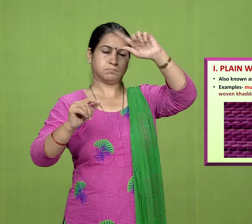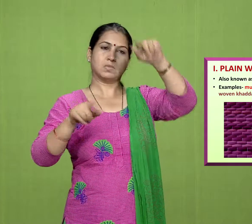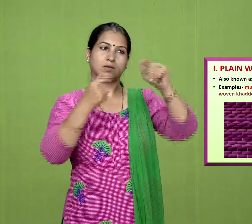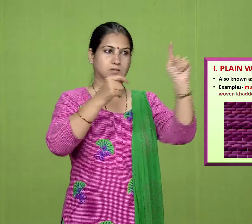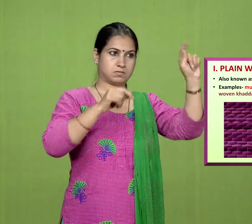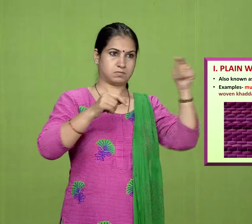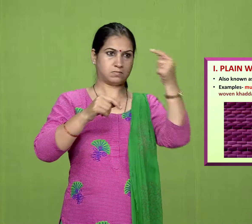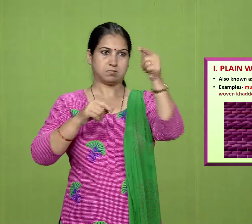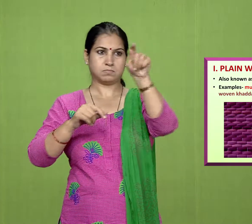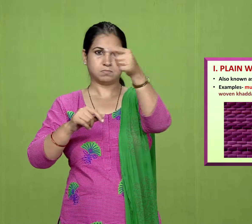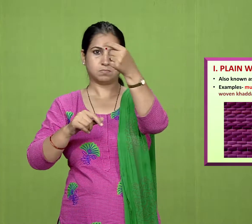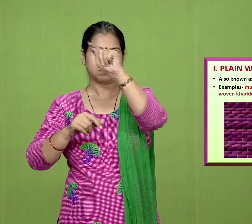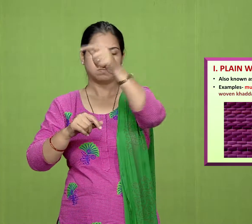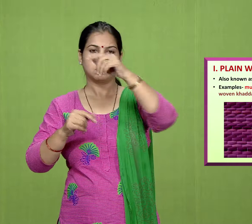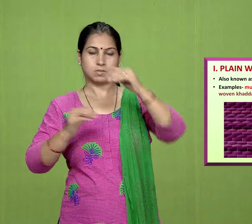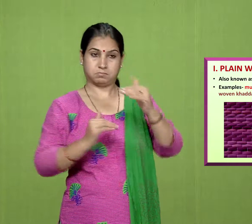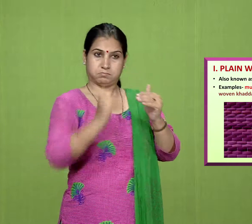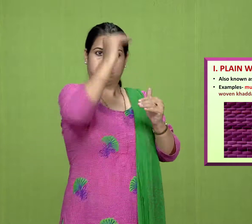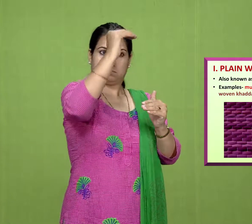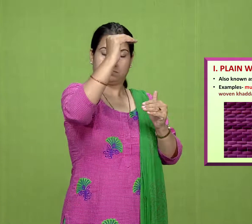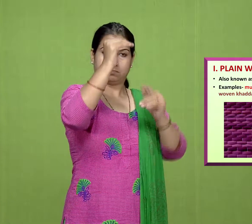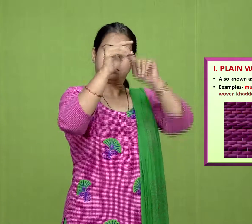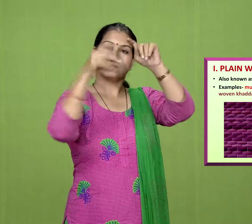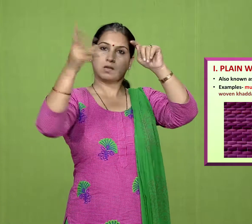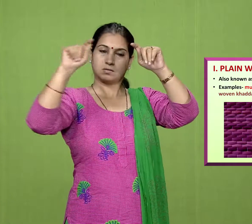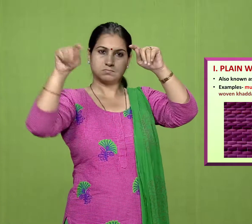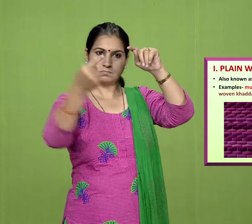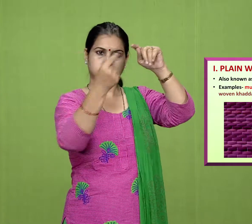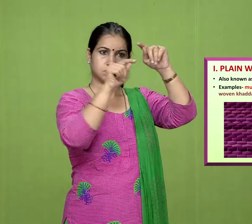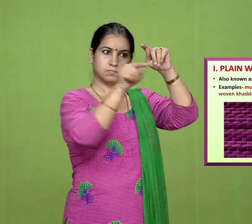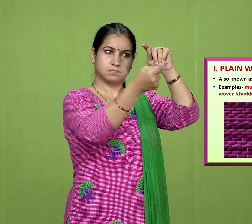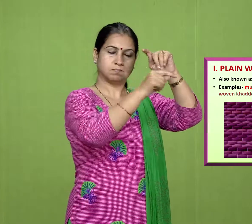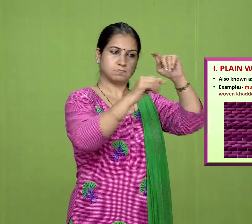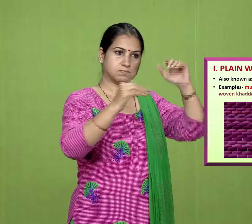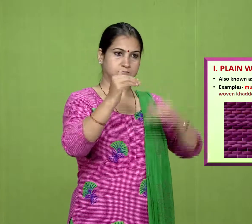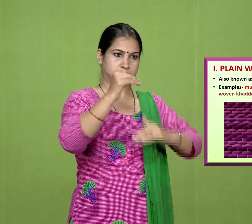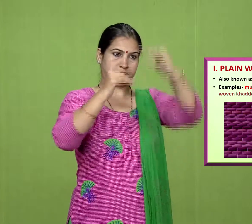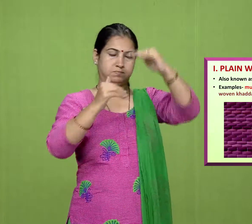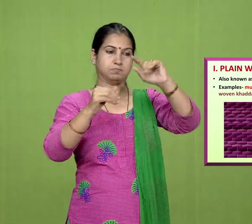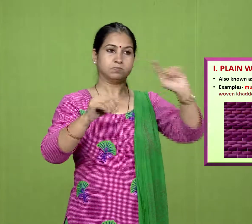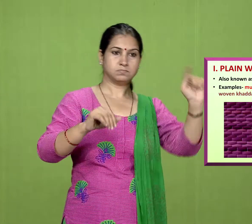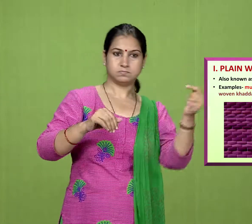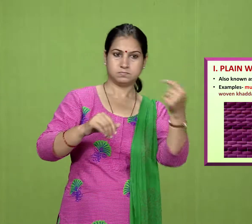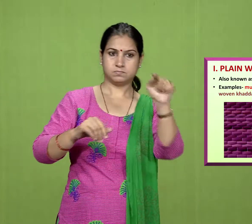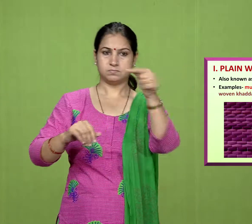A weft has been inserted and again a walk is being inserted, followed by a weft